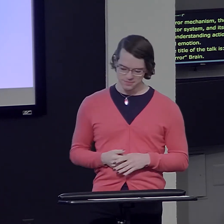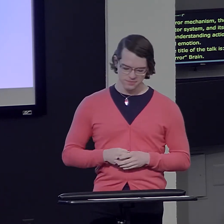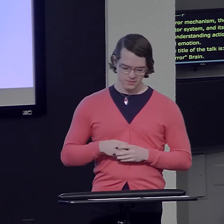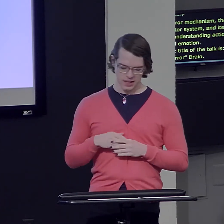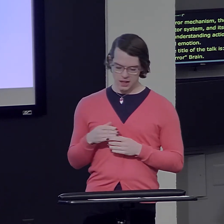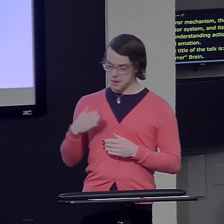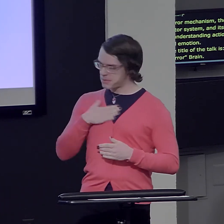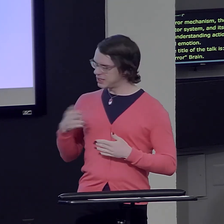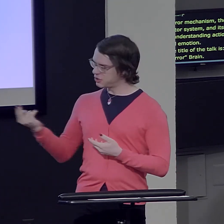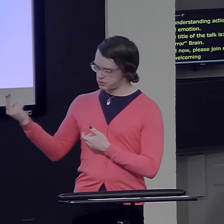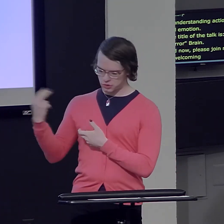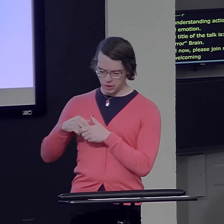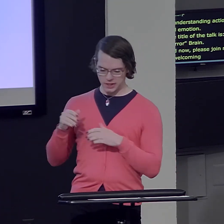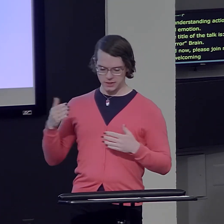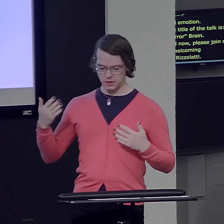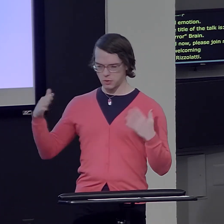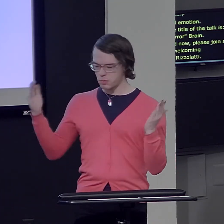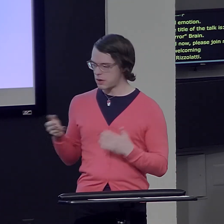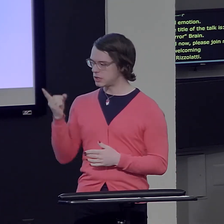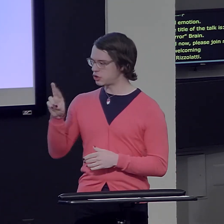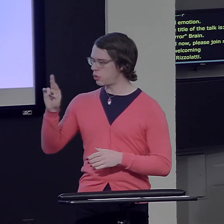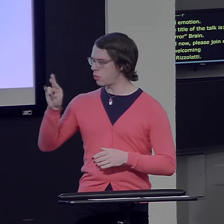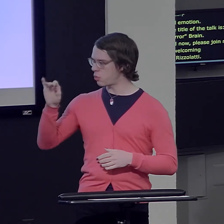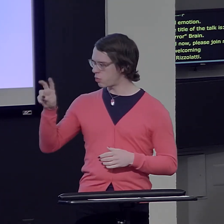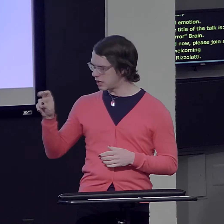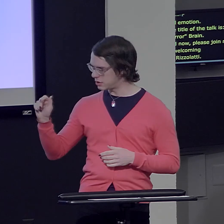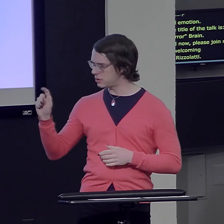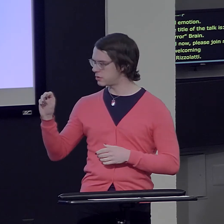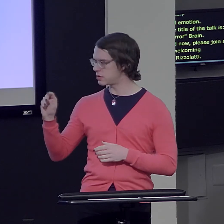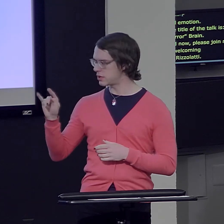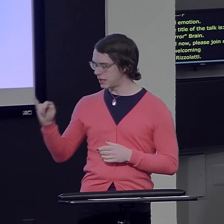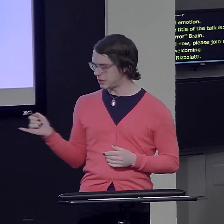Now, please join me in welcoming Dr. Rizzolatti.